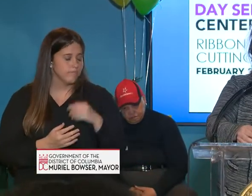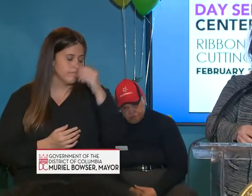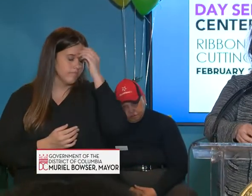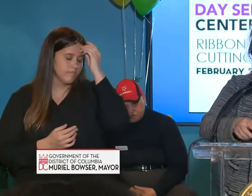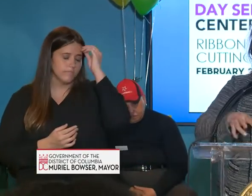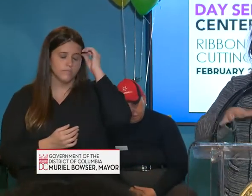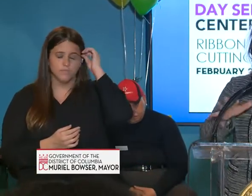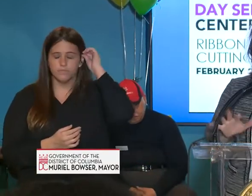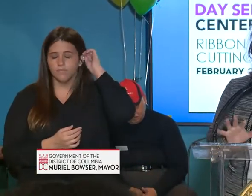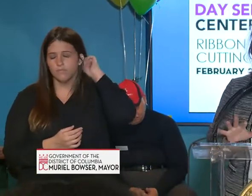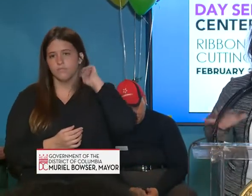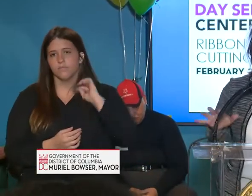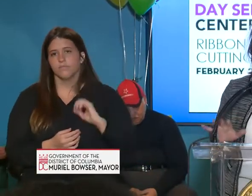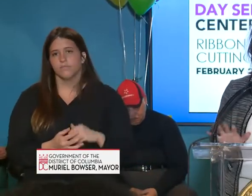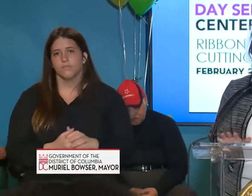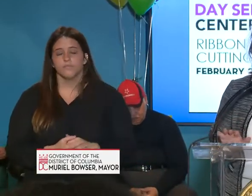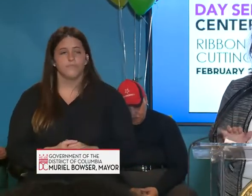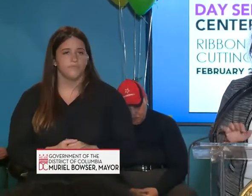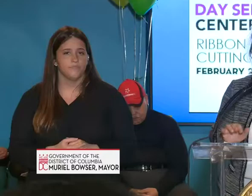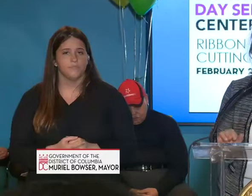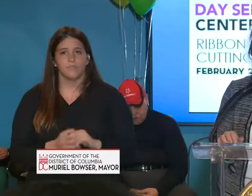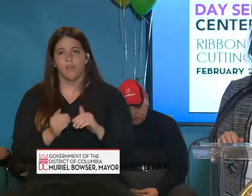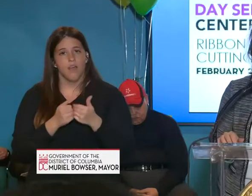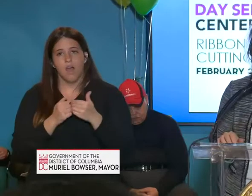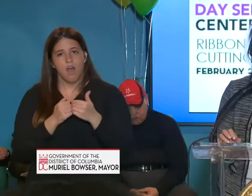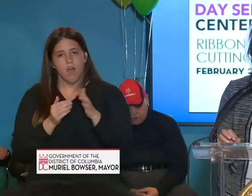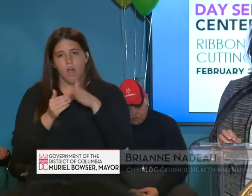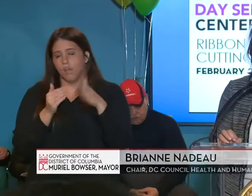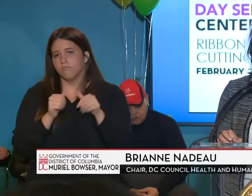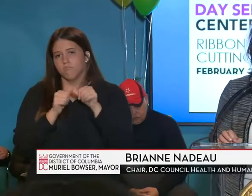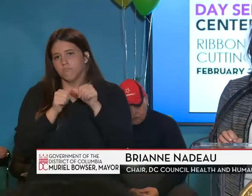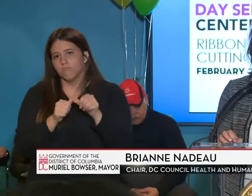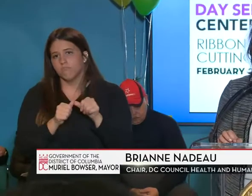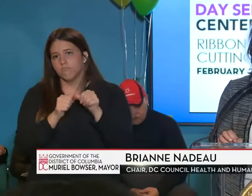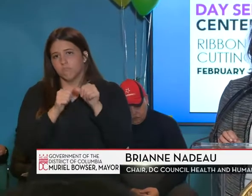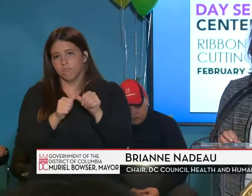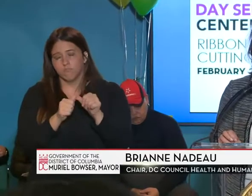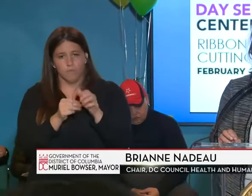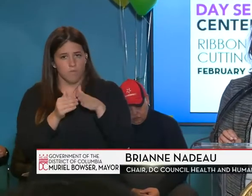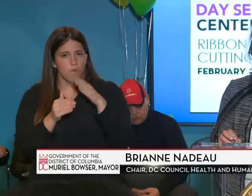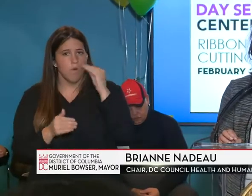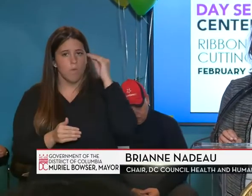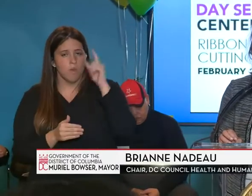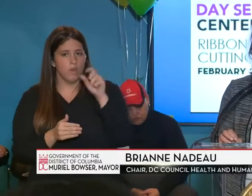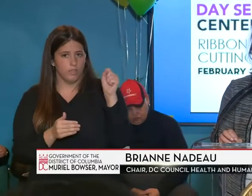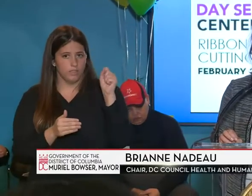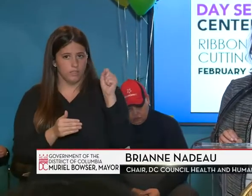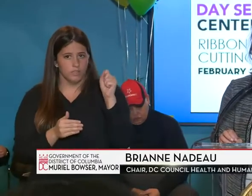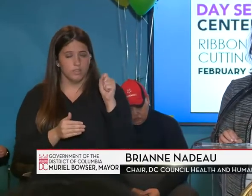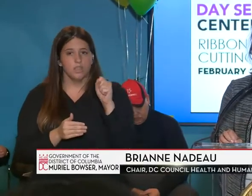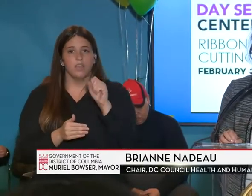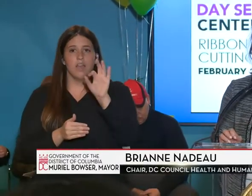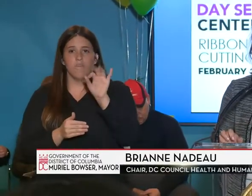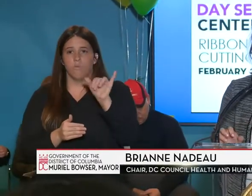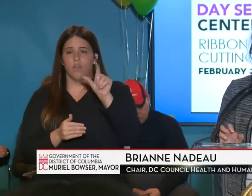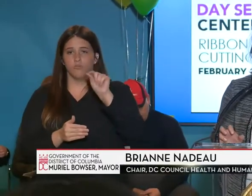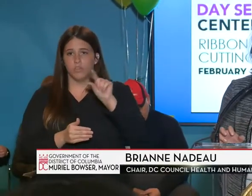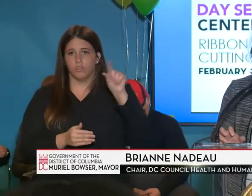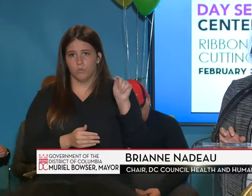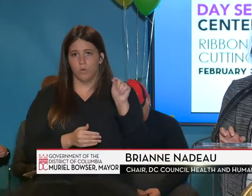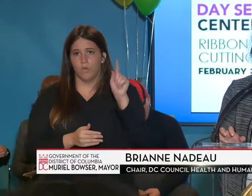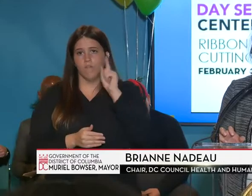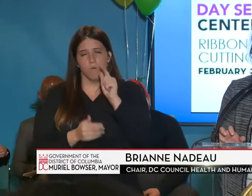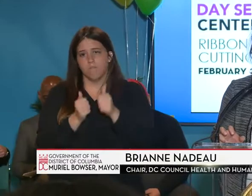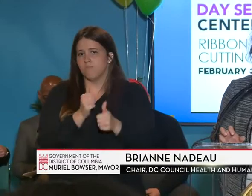Okay, so we can end chronic homelessness in FY 2020 for the 986